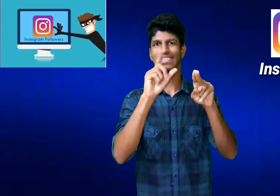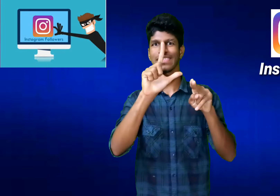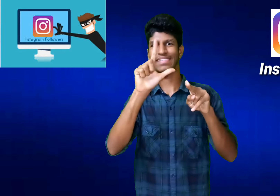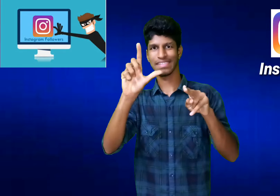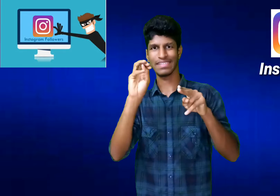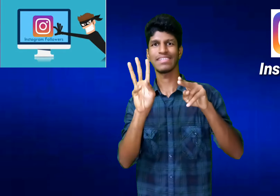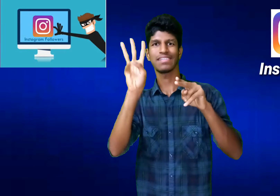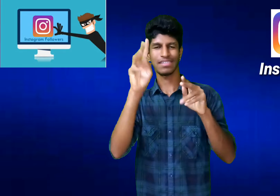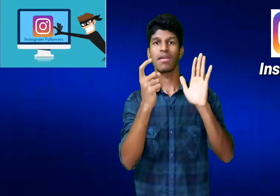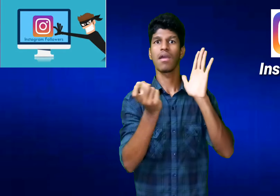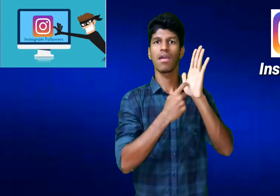as